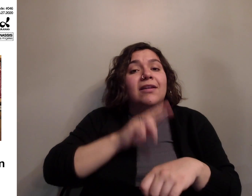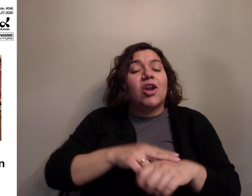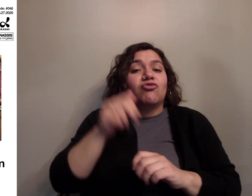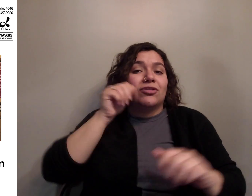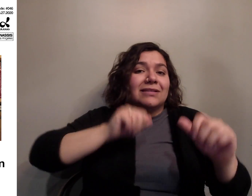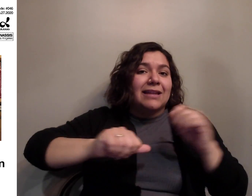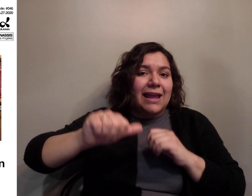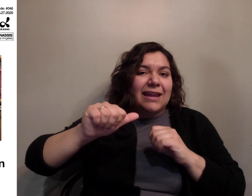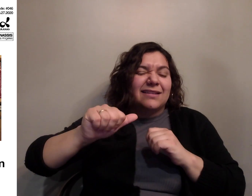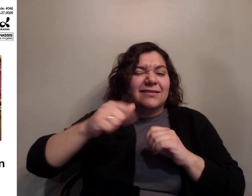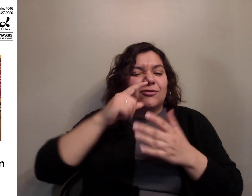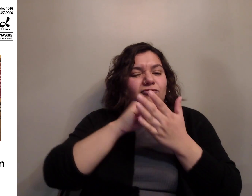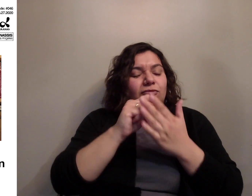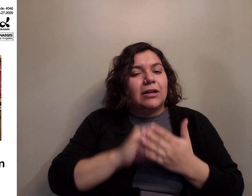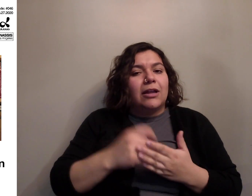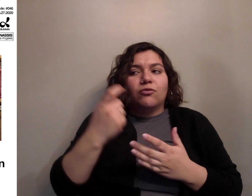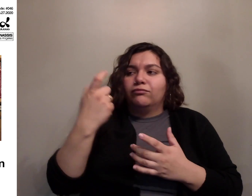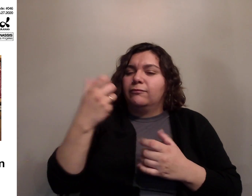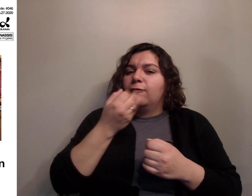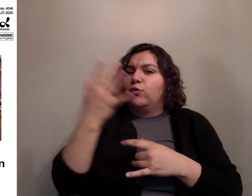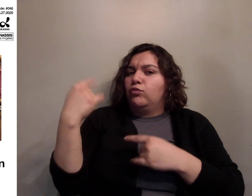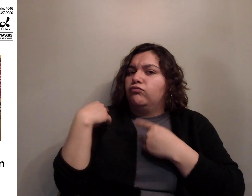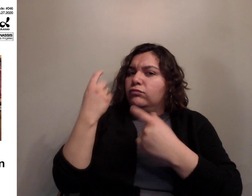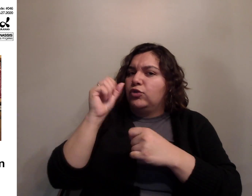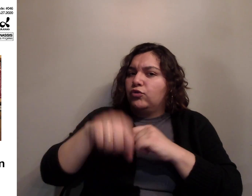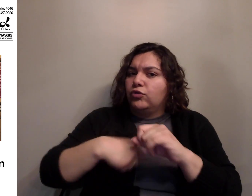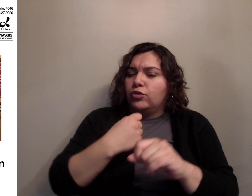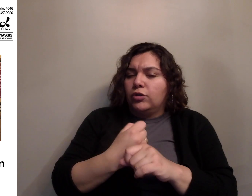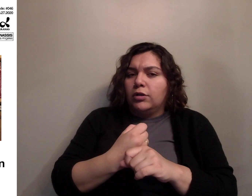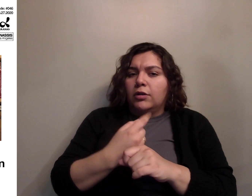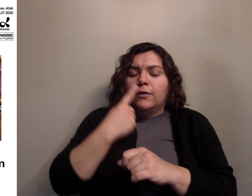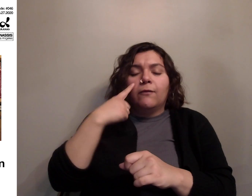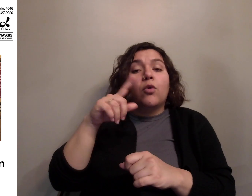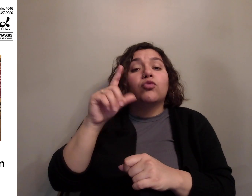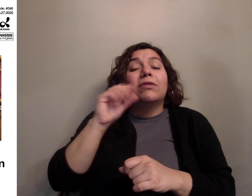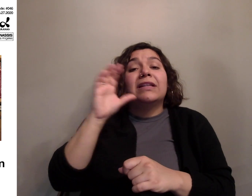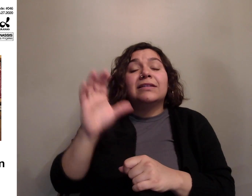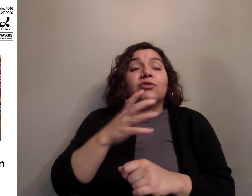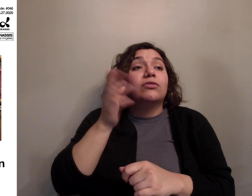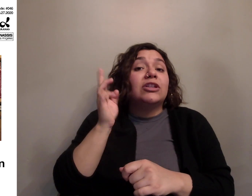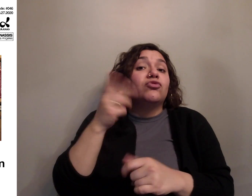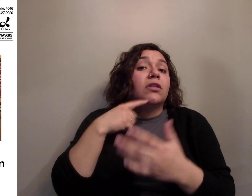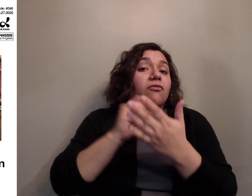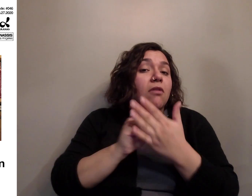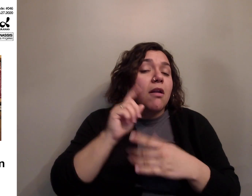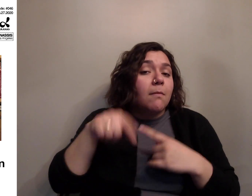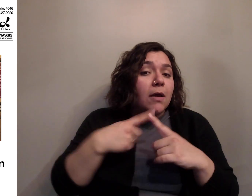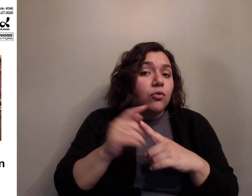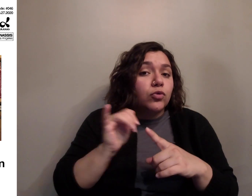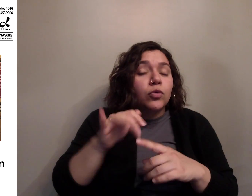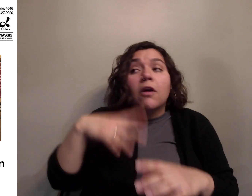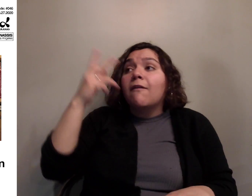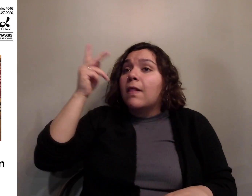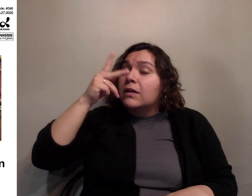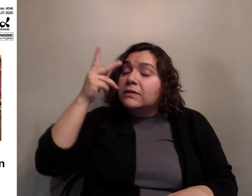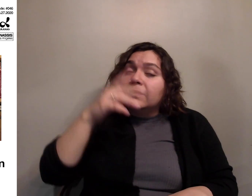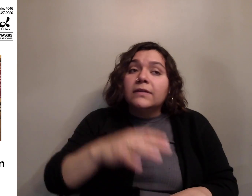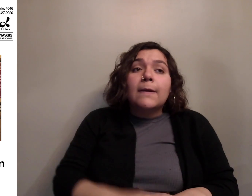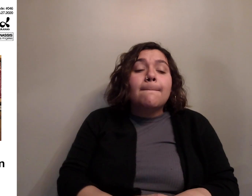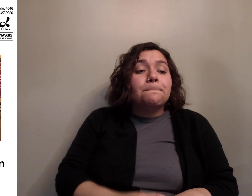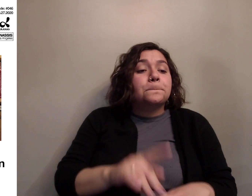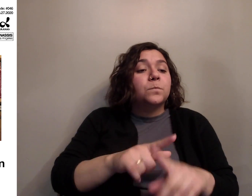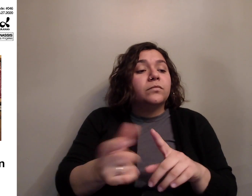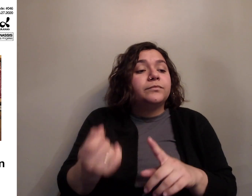sciences essays in recent years. I've written about 20th century history and a